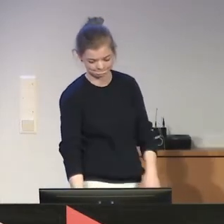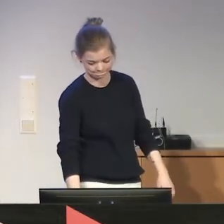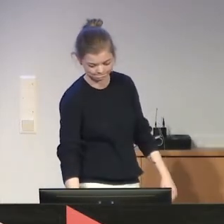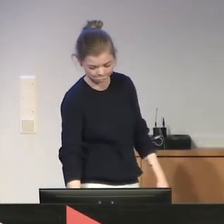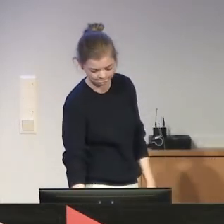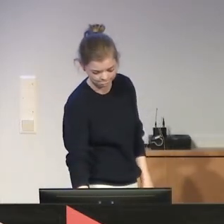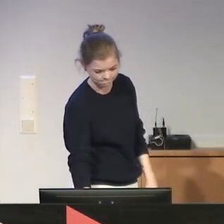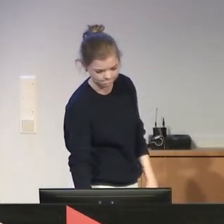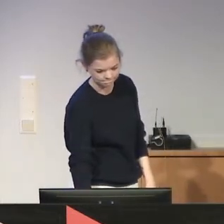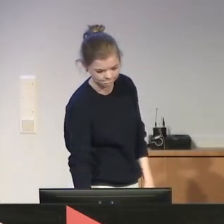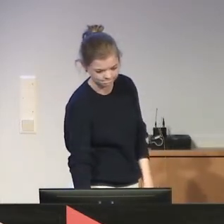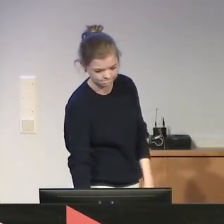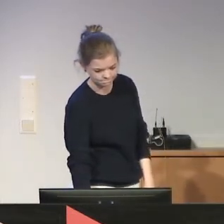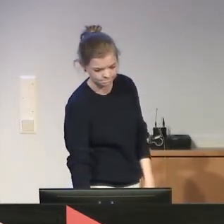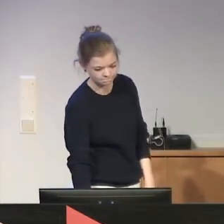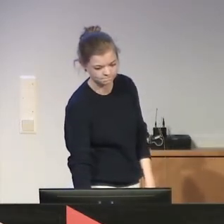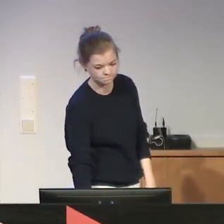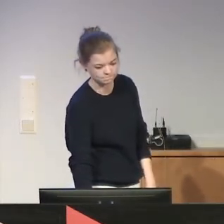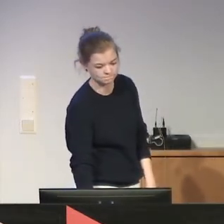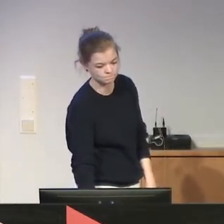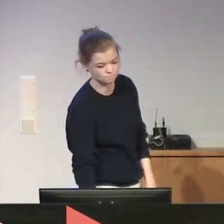So that's what, yeah.